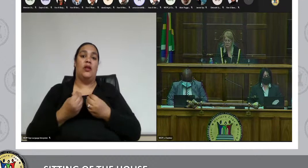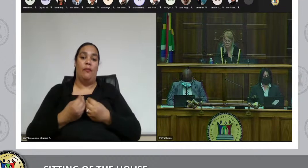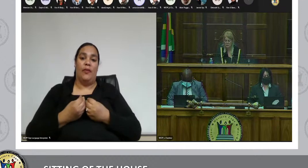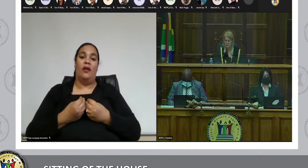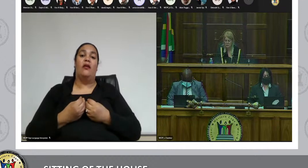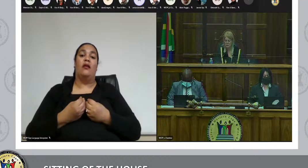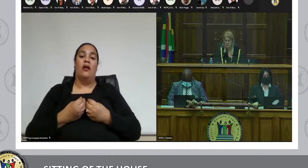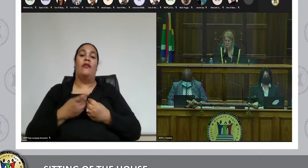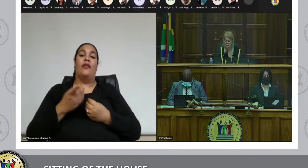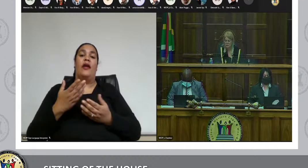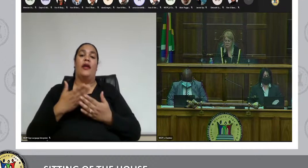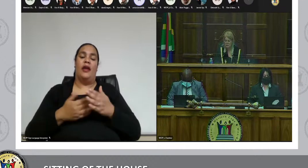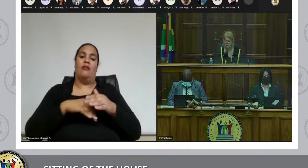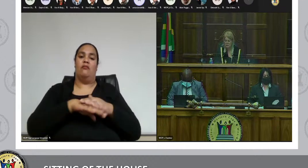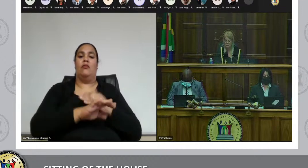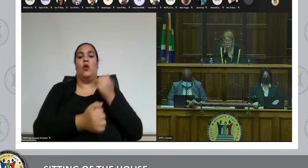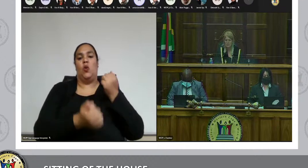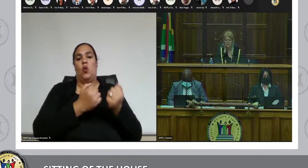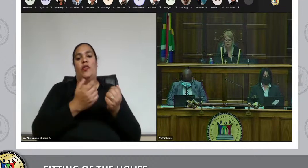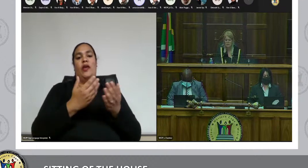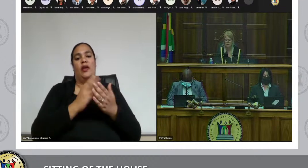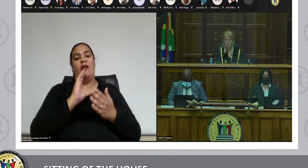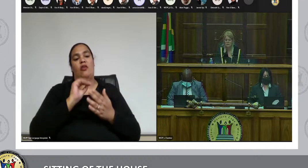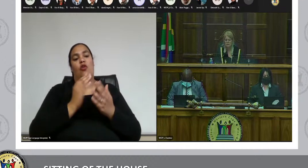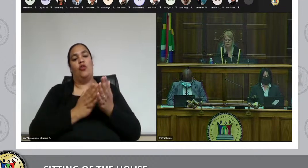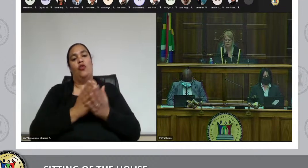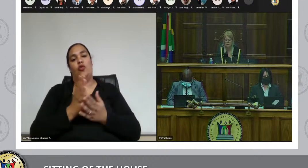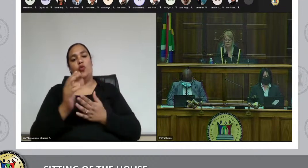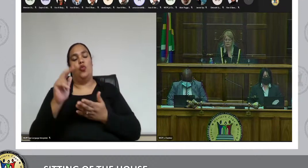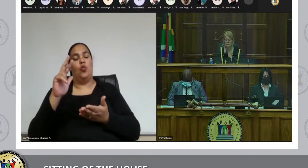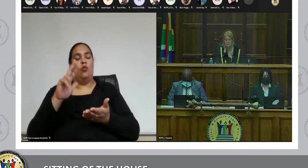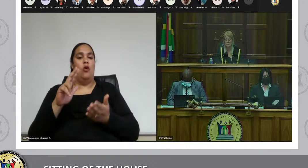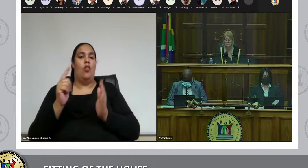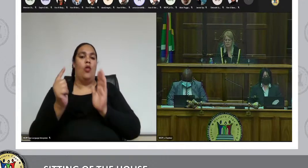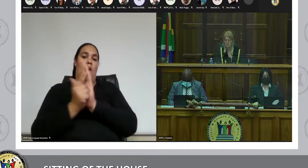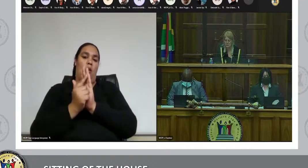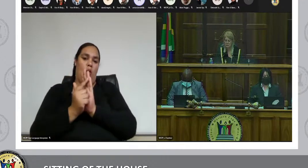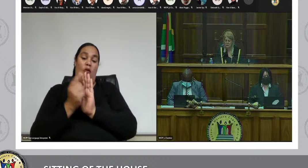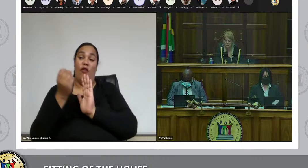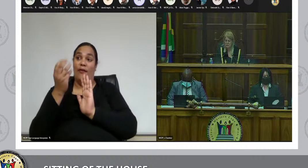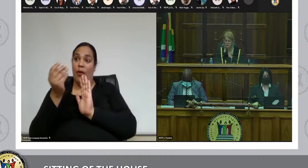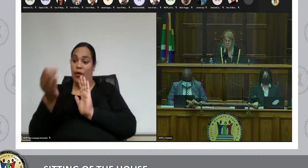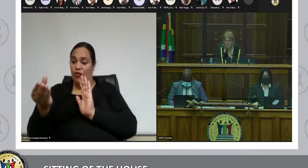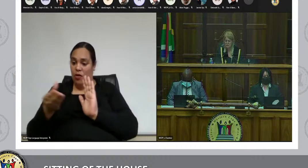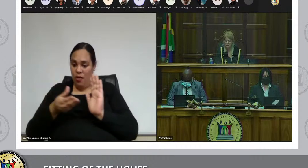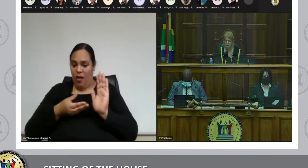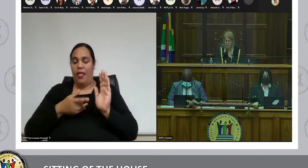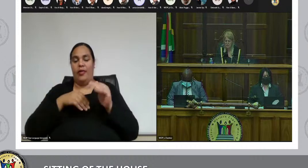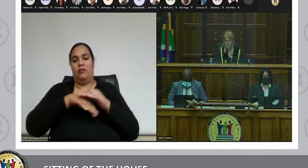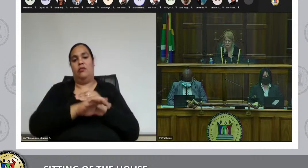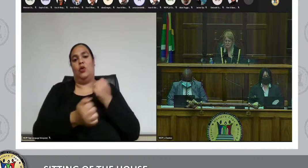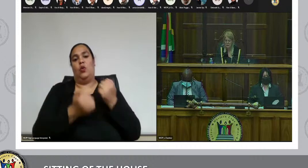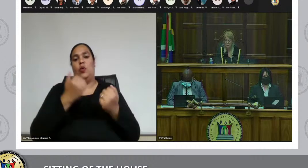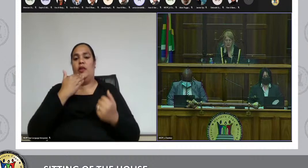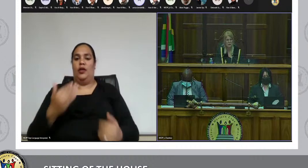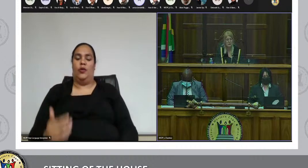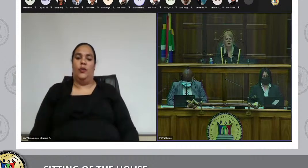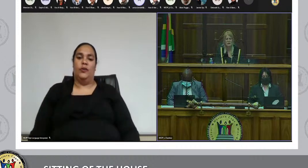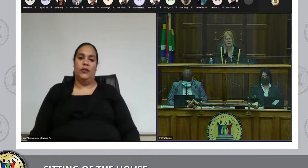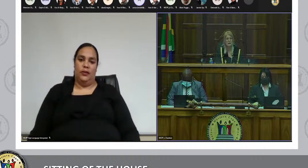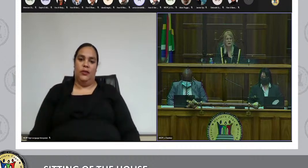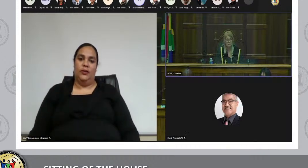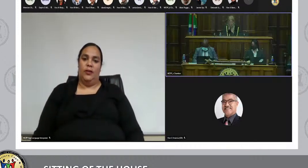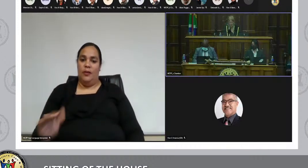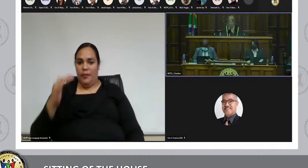dit is dat hulle kan hof toe gaan. Hulle kan vra deur die PAJA wetgewing vir die inligting, en dan moet hulle die hof nader. Dankie.